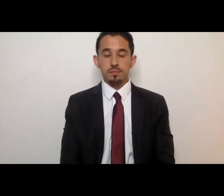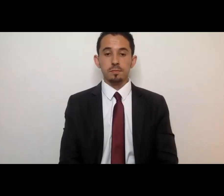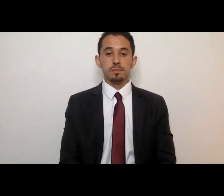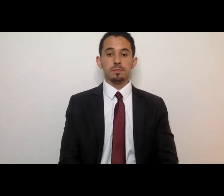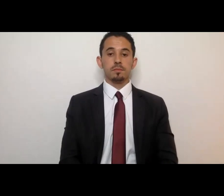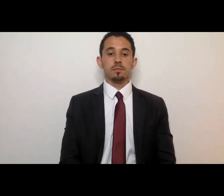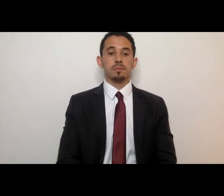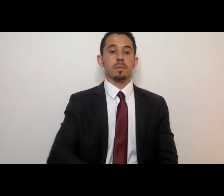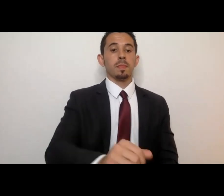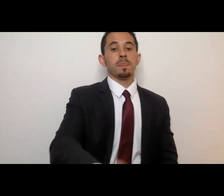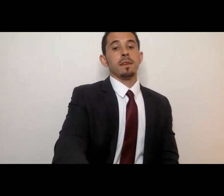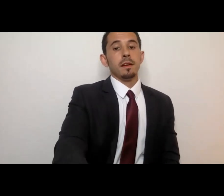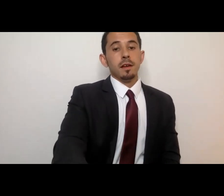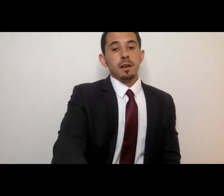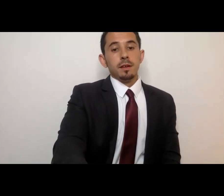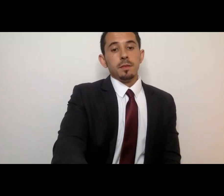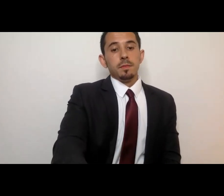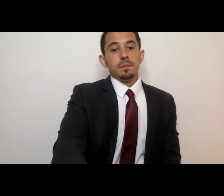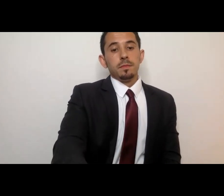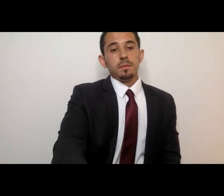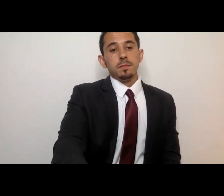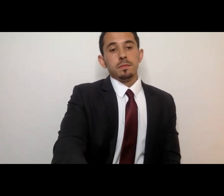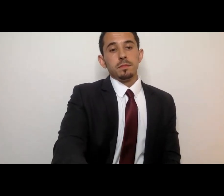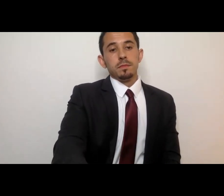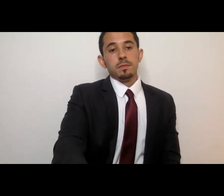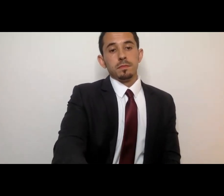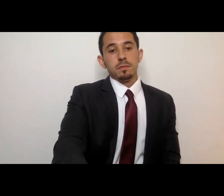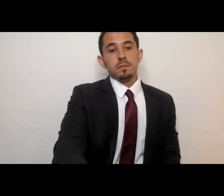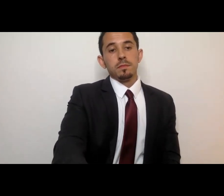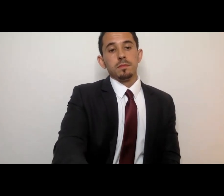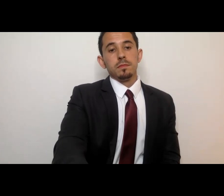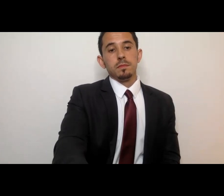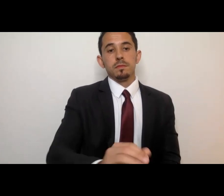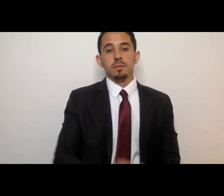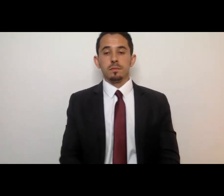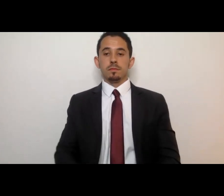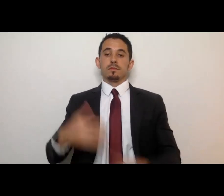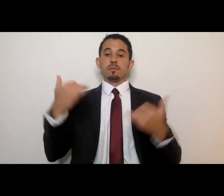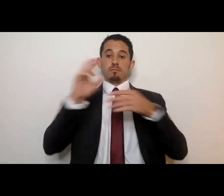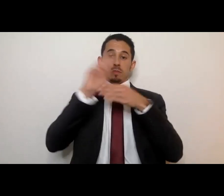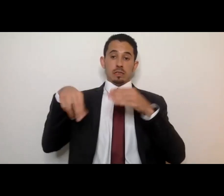we lose the nuances and the true meaning from the original language.